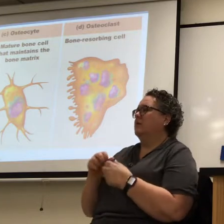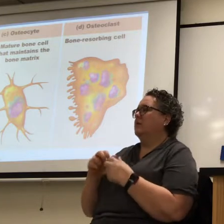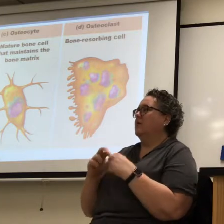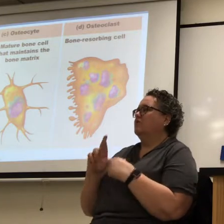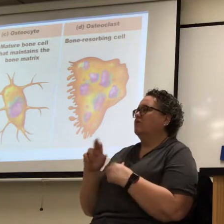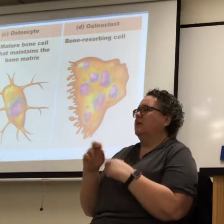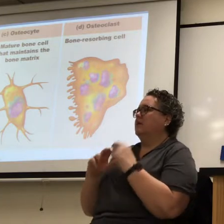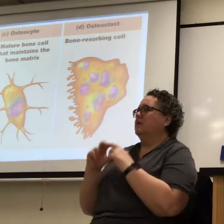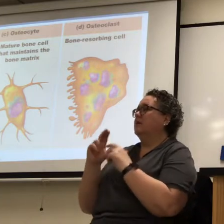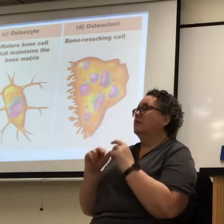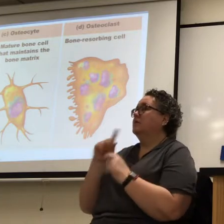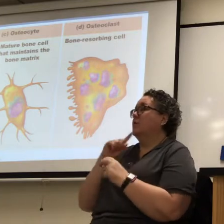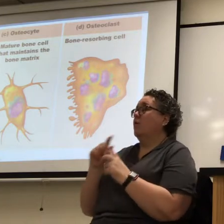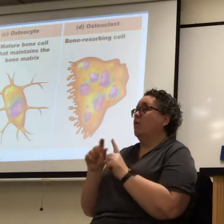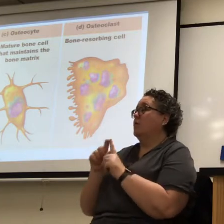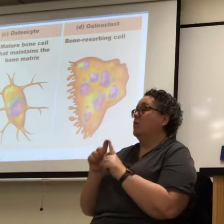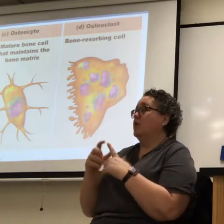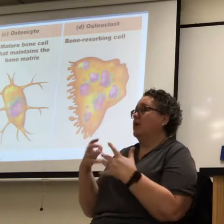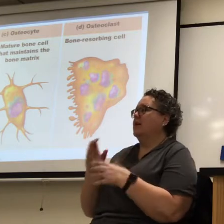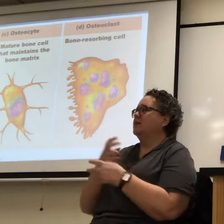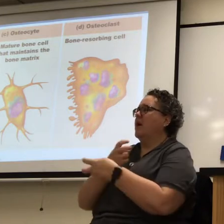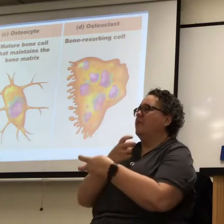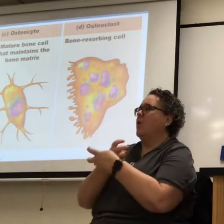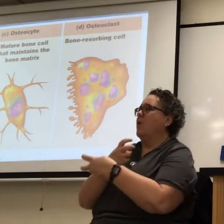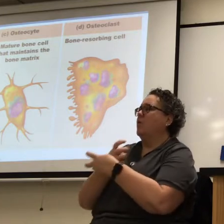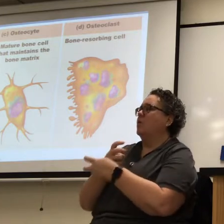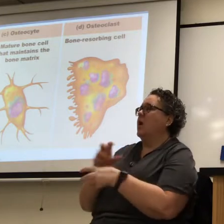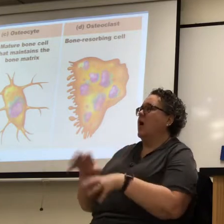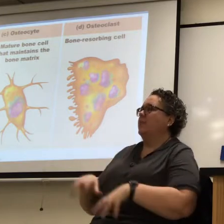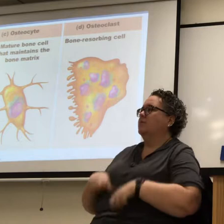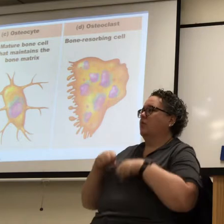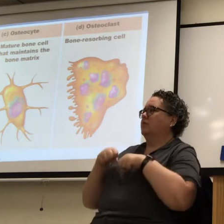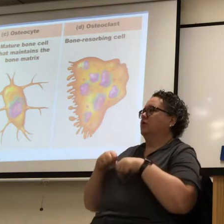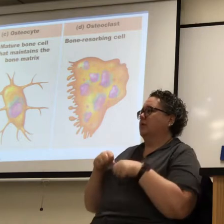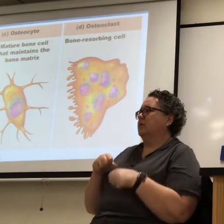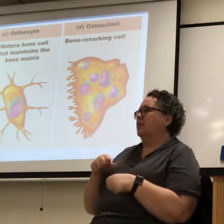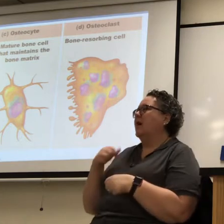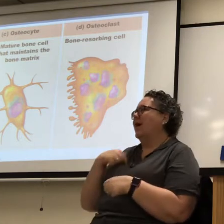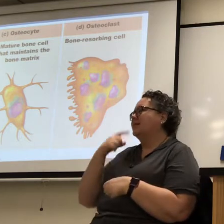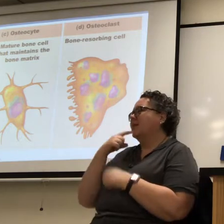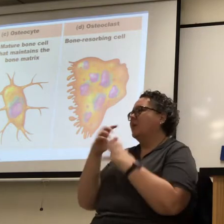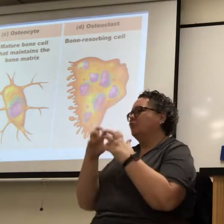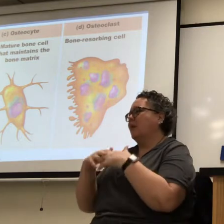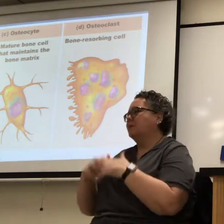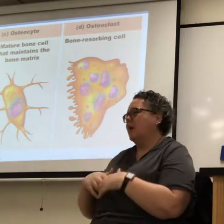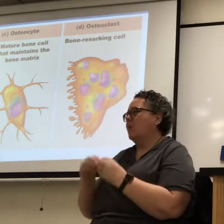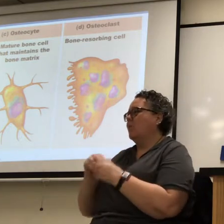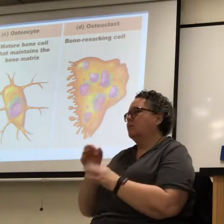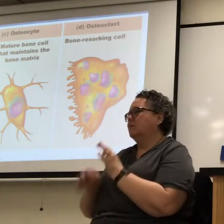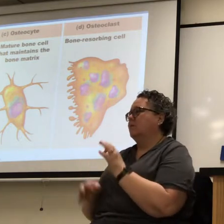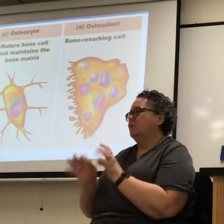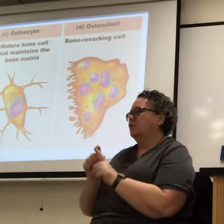is bone resorption. Okay, I say bone breakdown, that's a simpler term, but